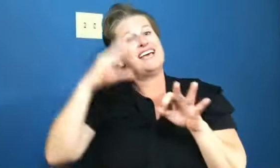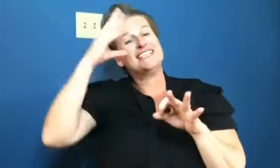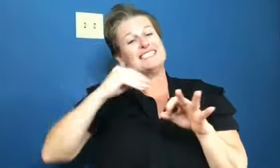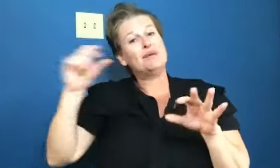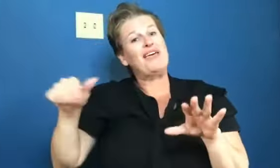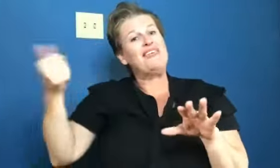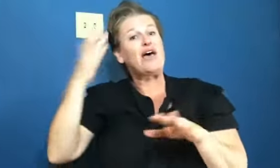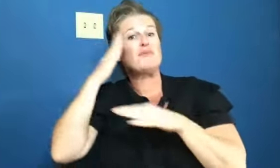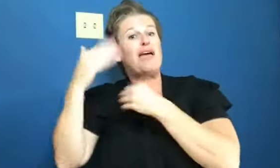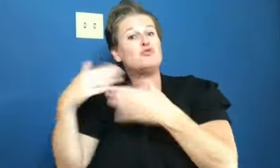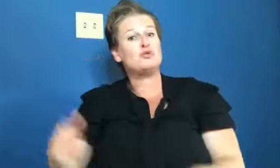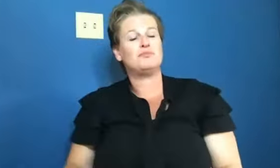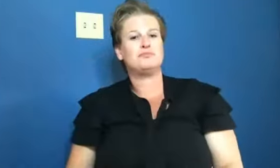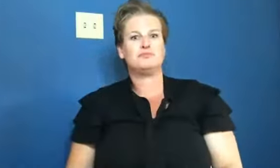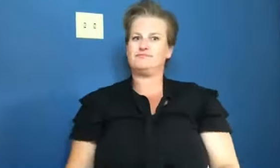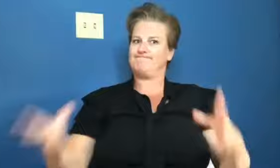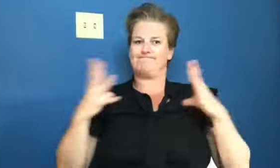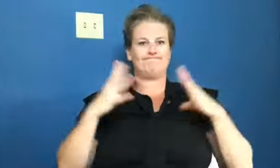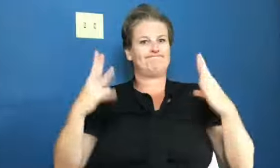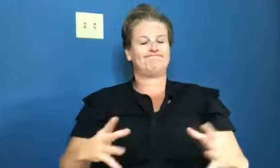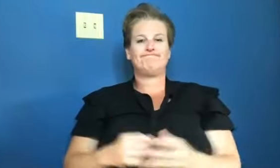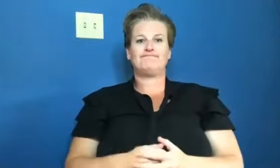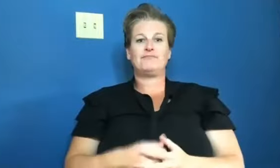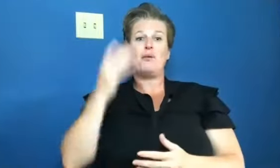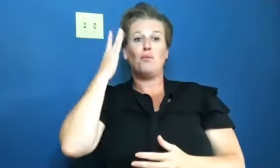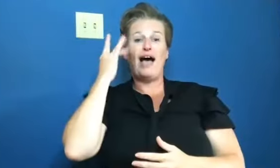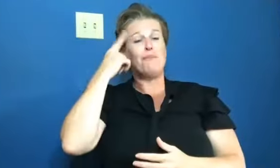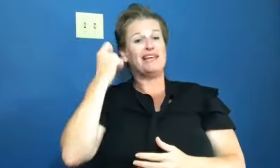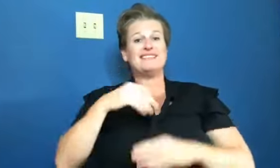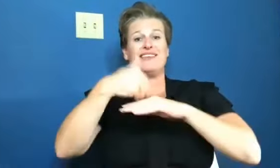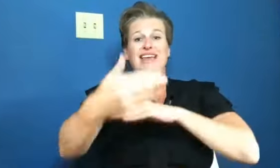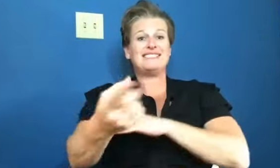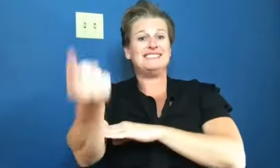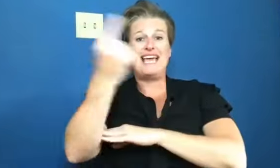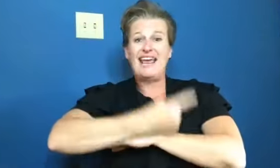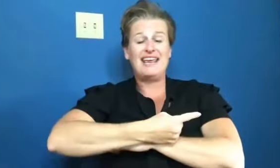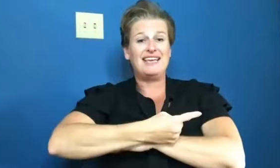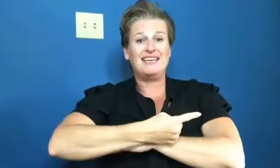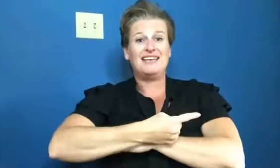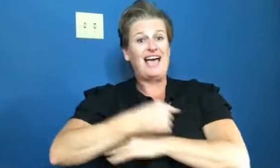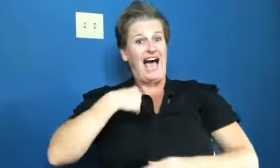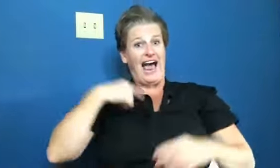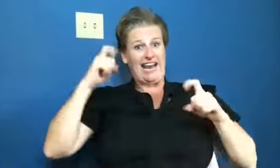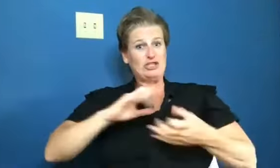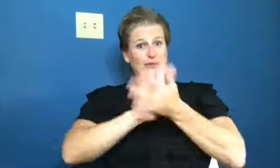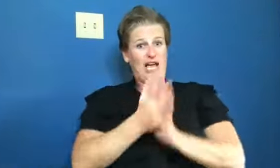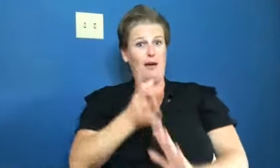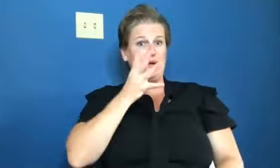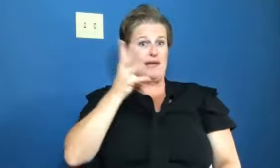to, because one of us had to be a parent the next day. And so he went out drinking. And then finally his drinking started to progress and I started to get